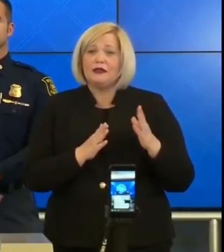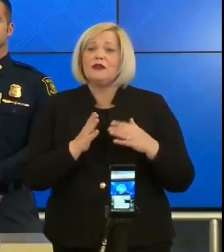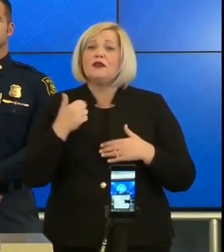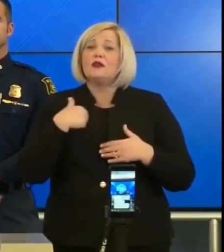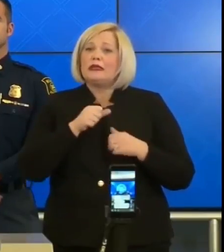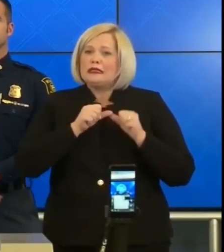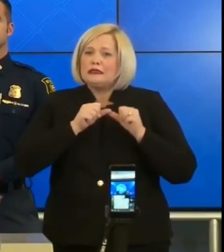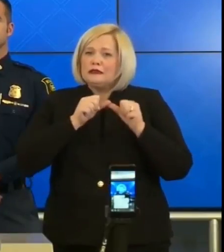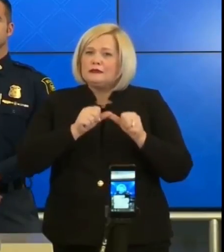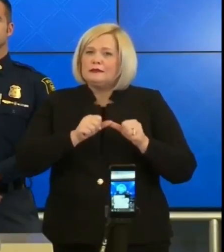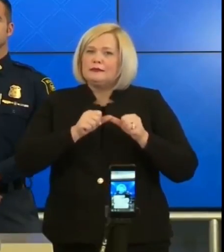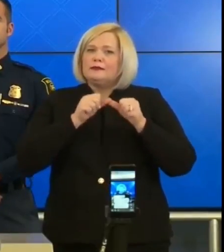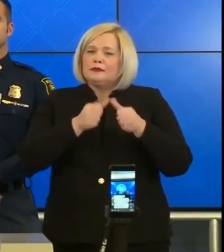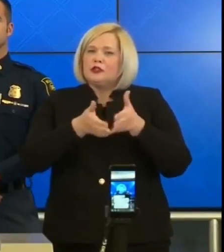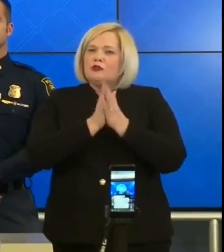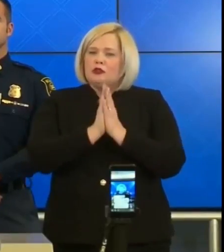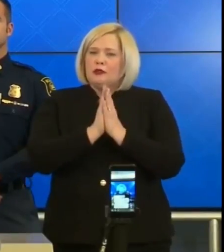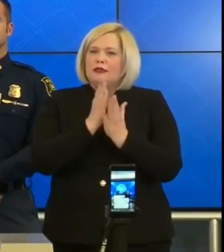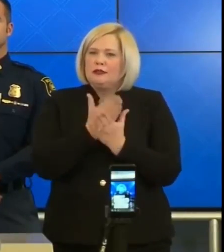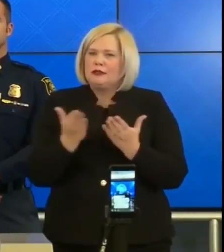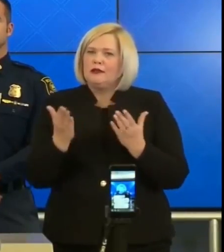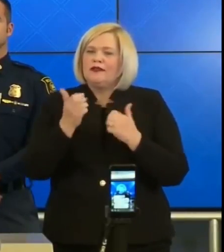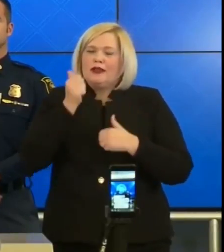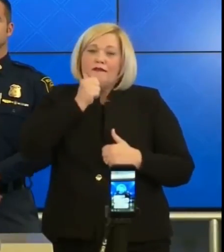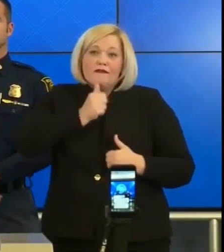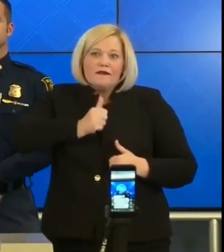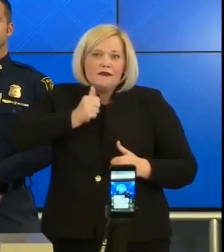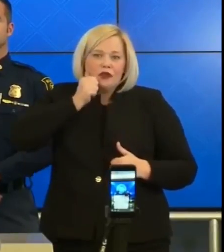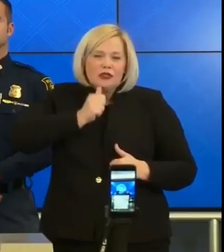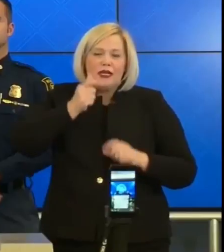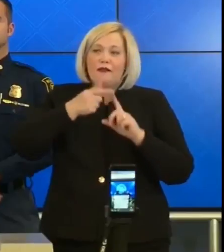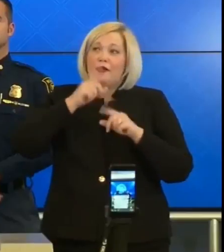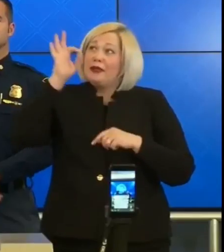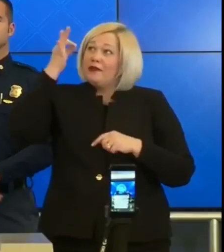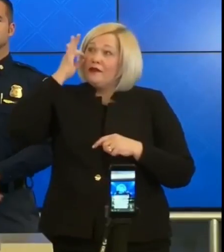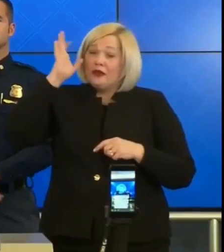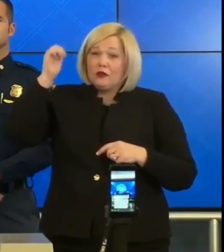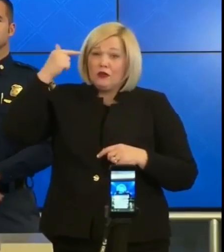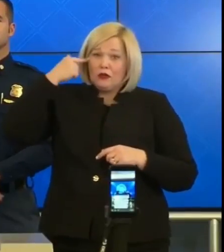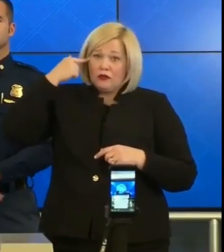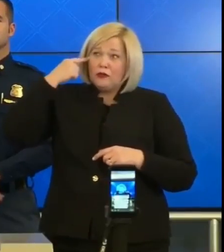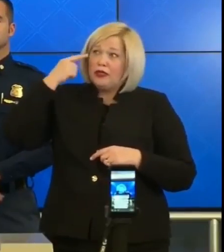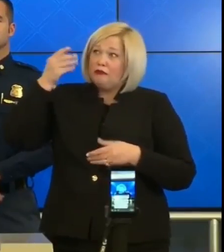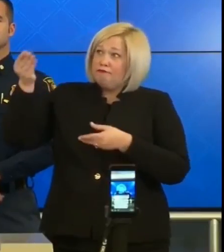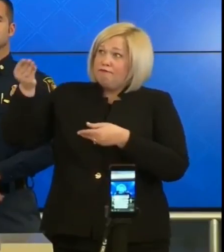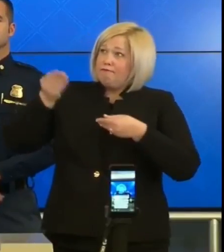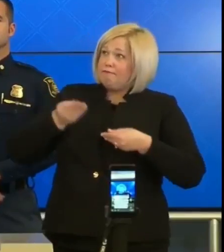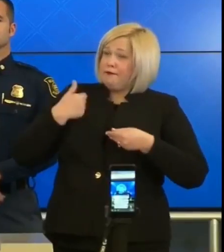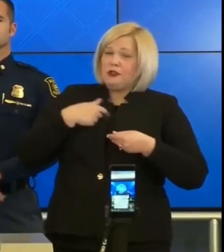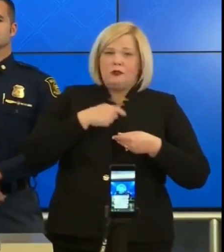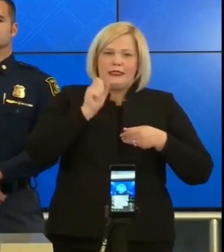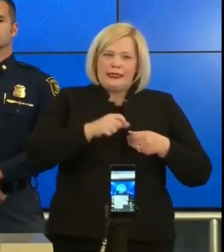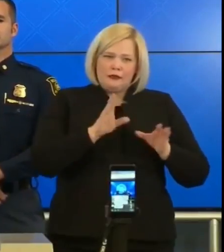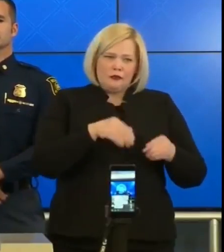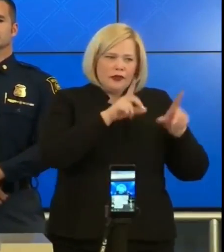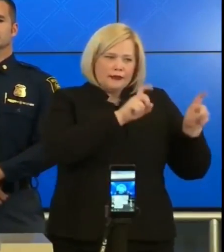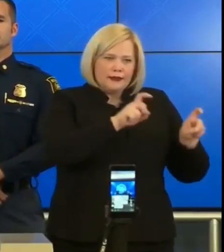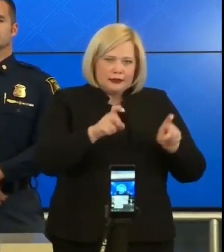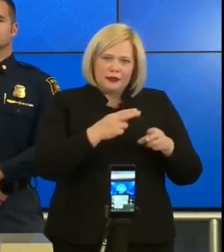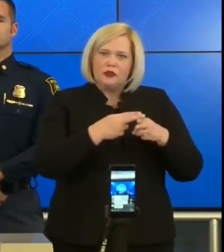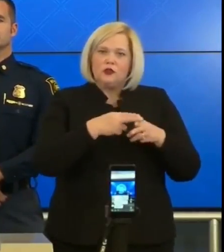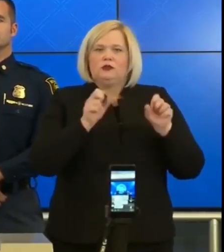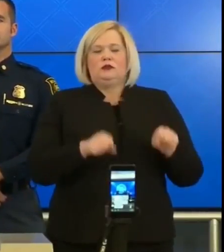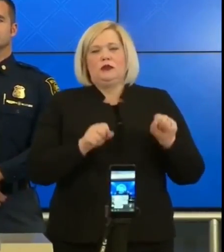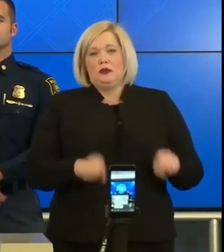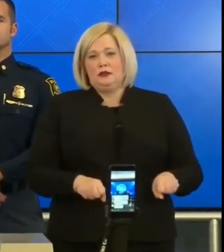And we continue to request supplies on a daily basis from the federal government so that we can test as quickly as